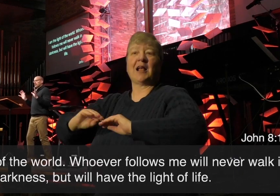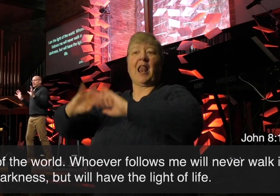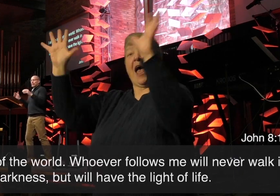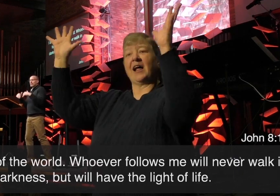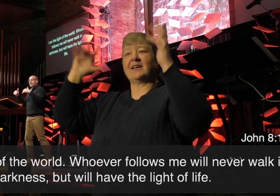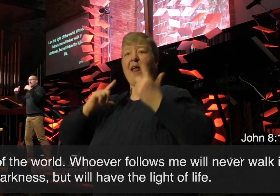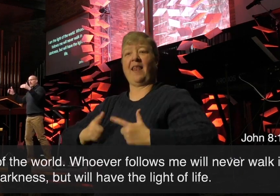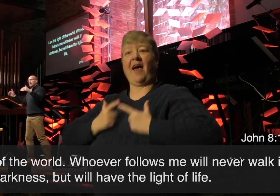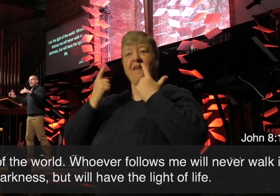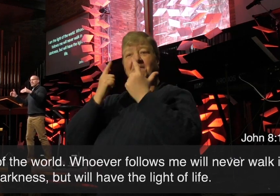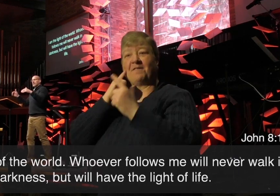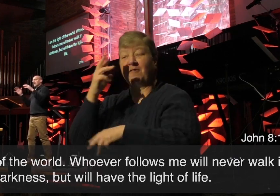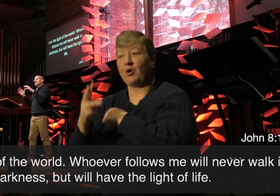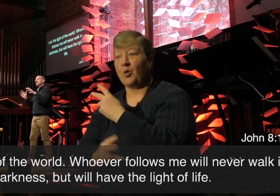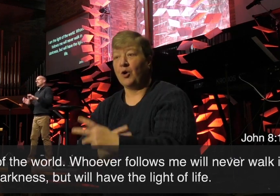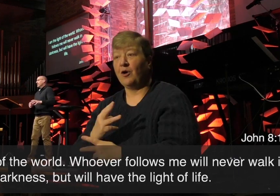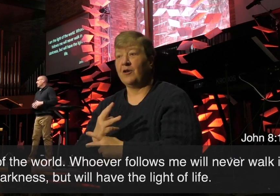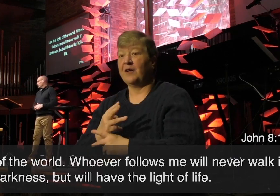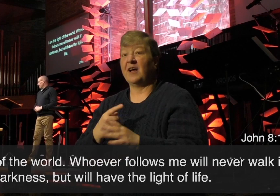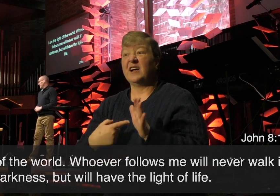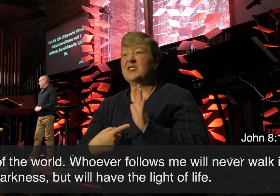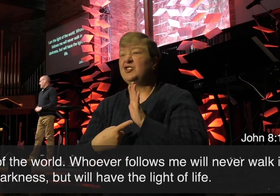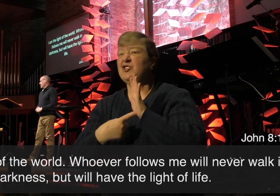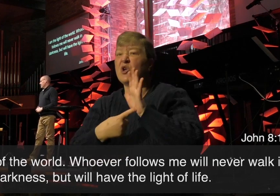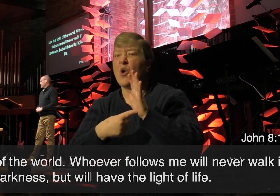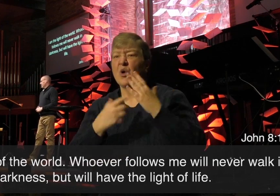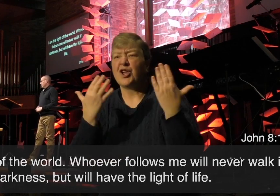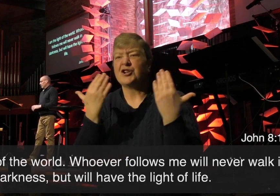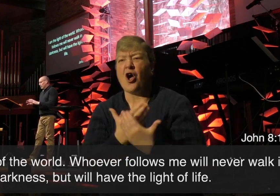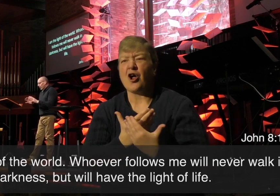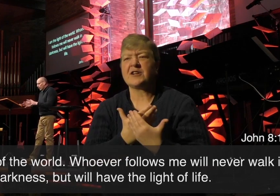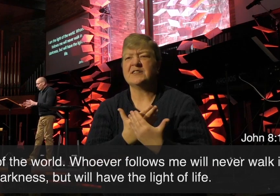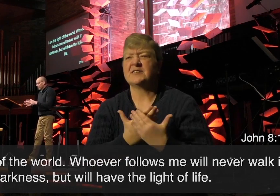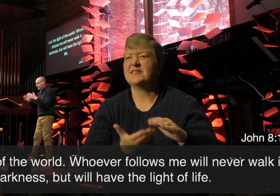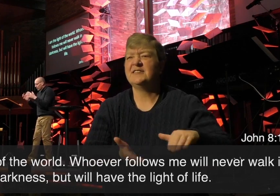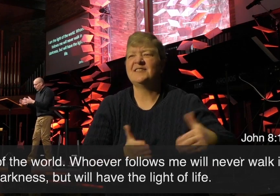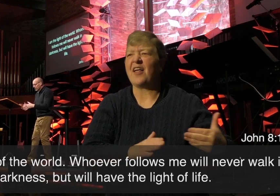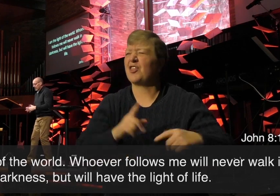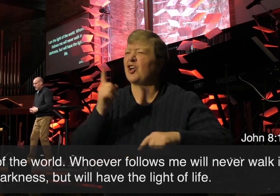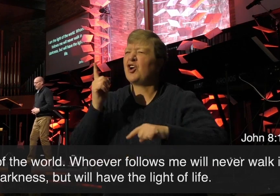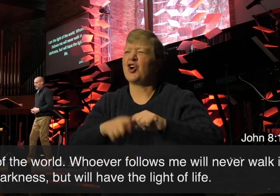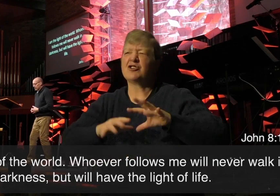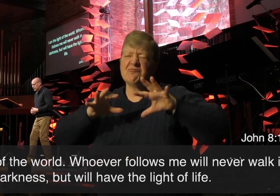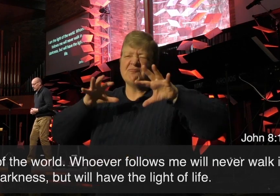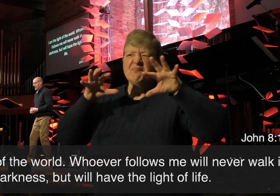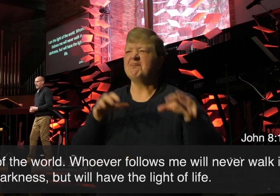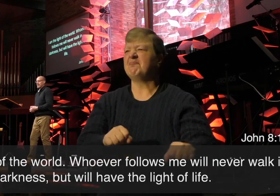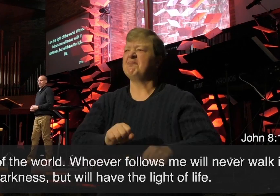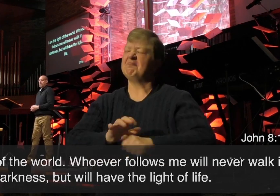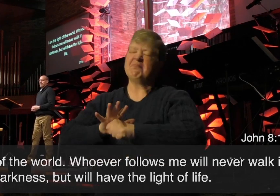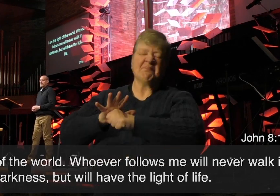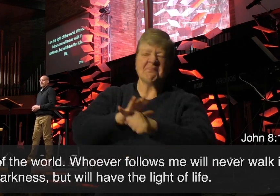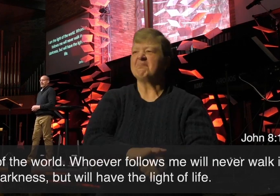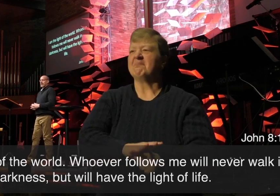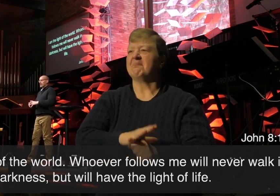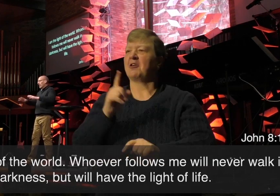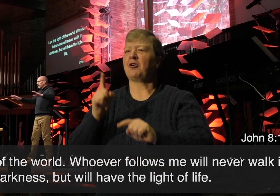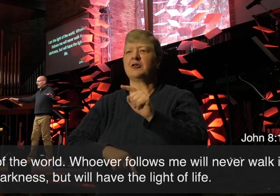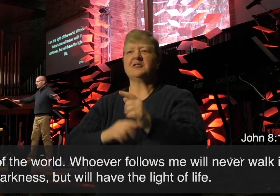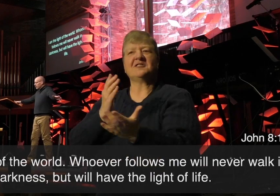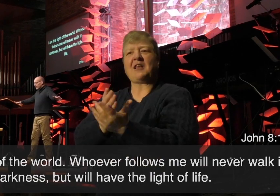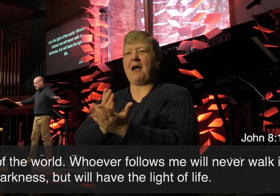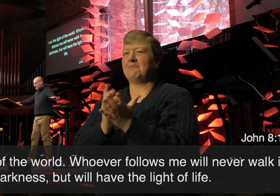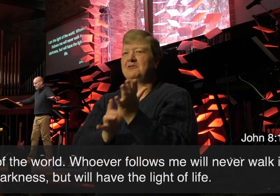And he showed the world that the darkness, not even the darkness of death, could hold him, could overcome him, could stop him. And he